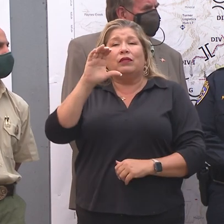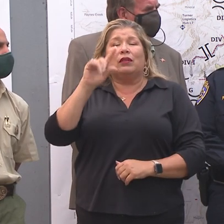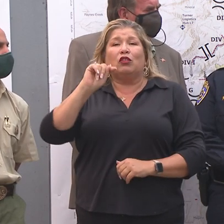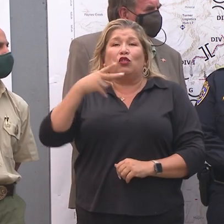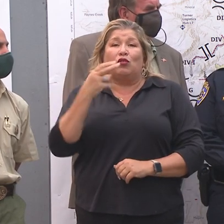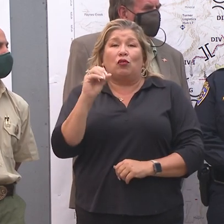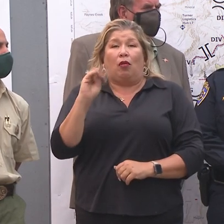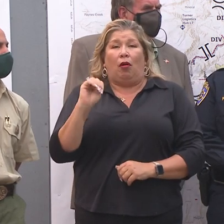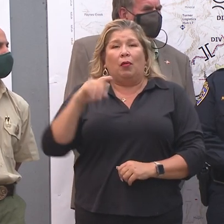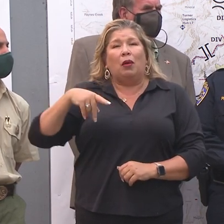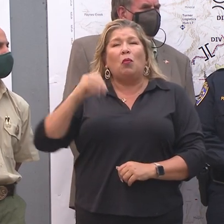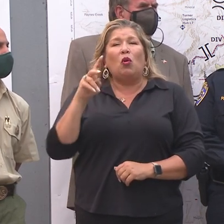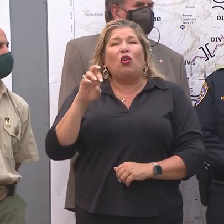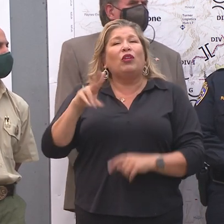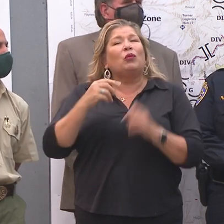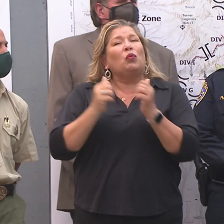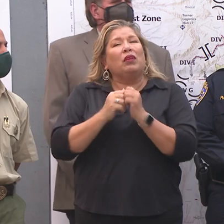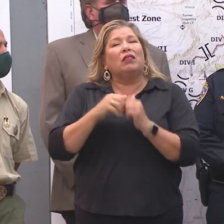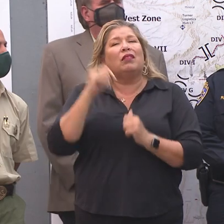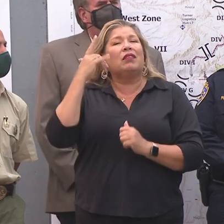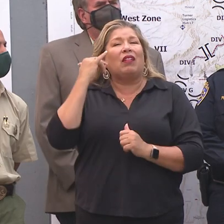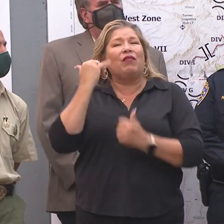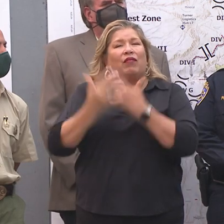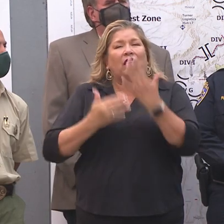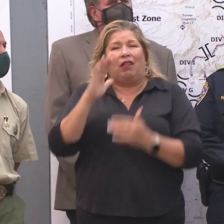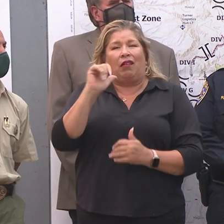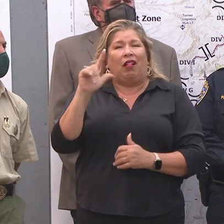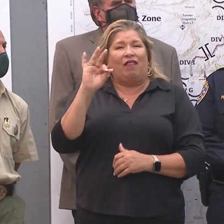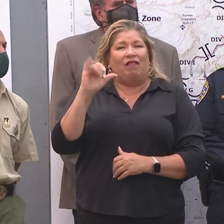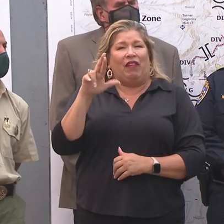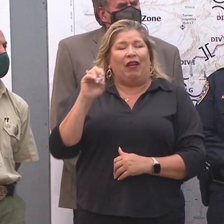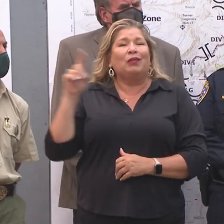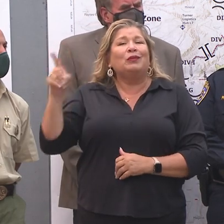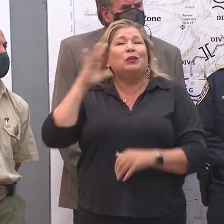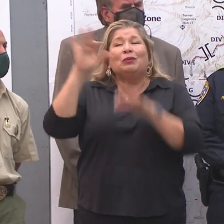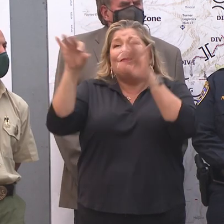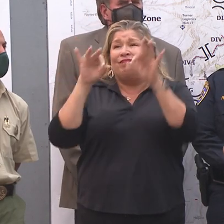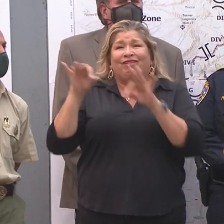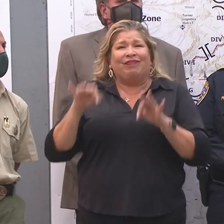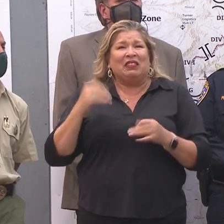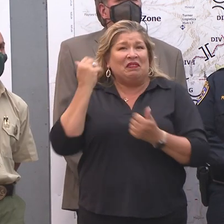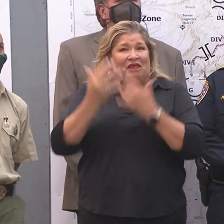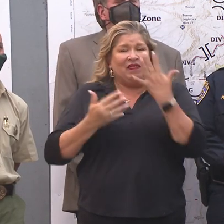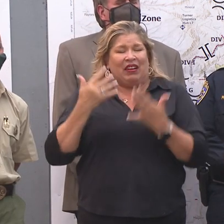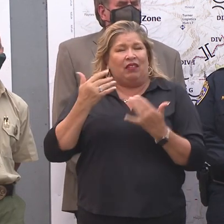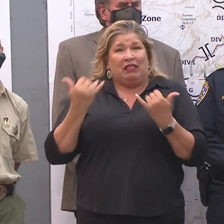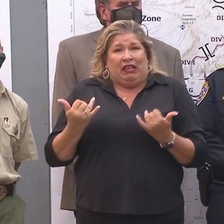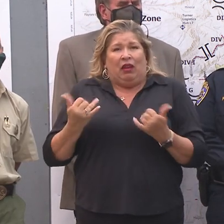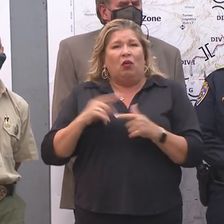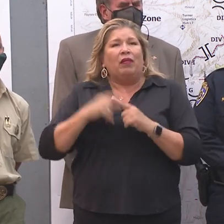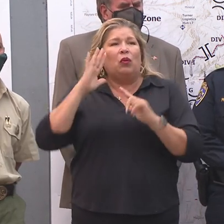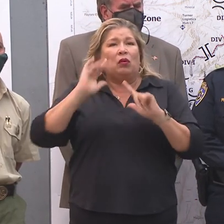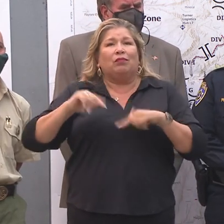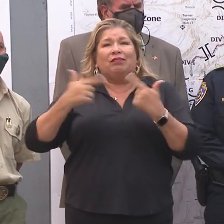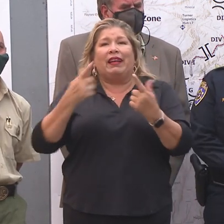Fire. He's going to kind of give us a quick overview of the fire conditions, and then we'll answer any questions. Thanks.